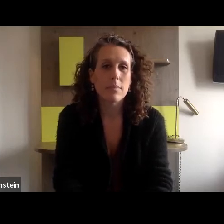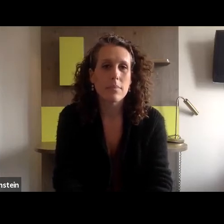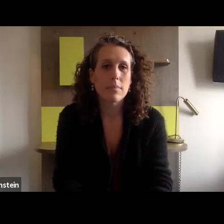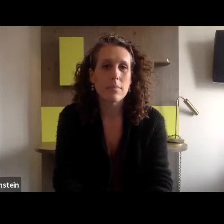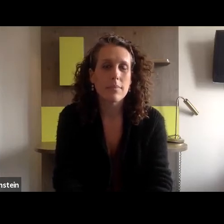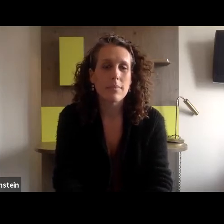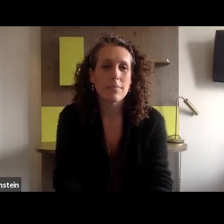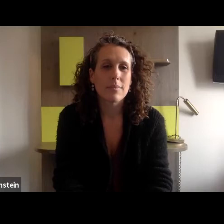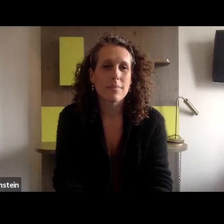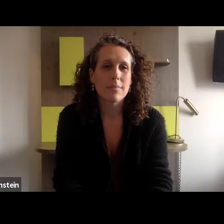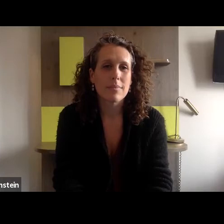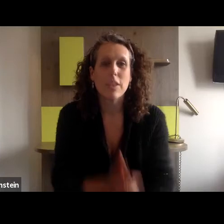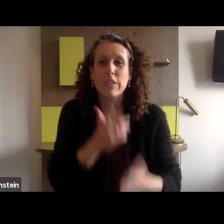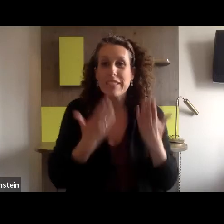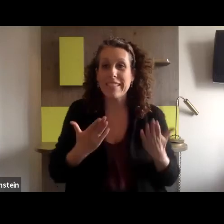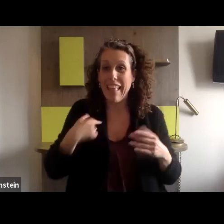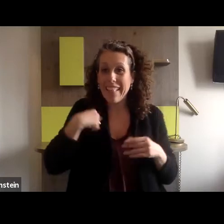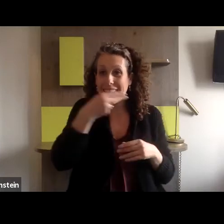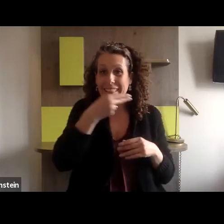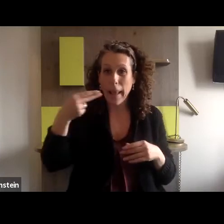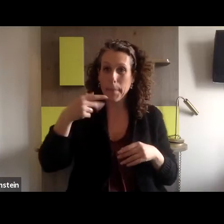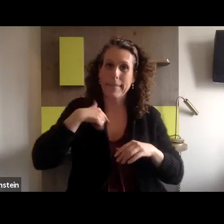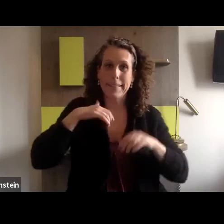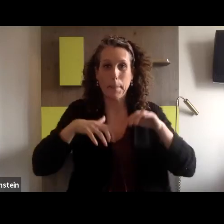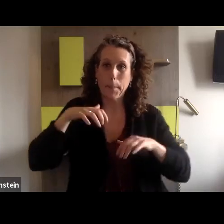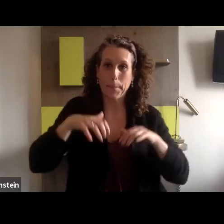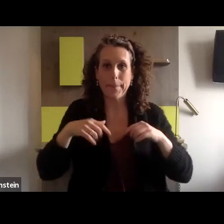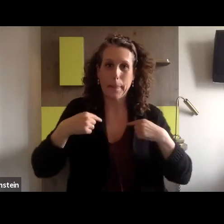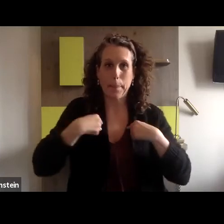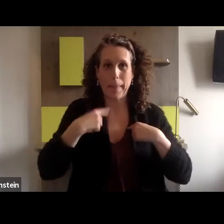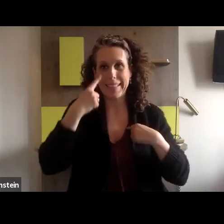So here I type in my name as a test taker.